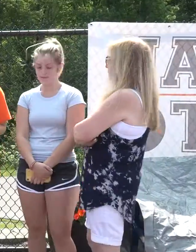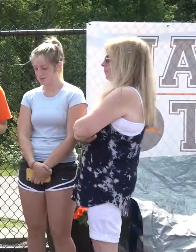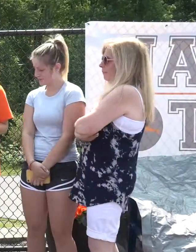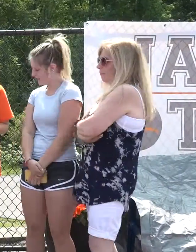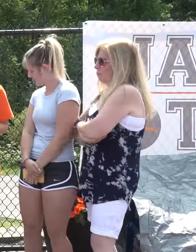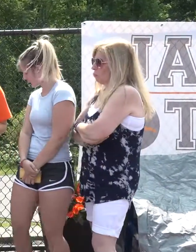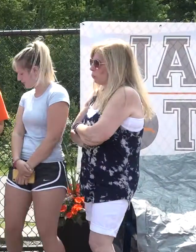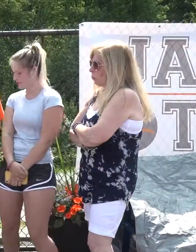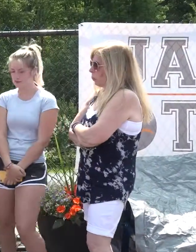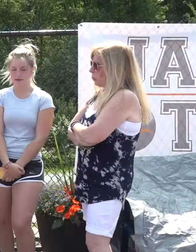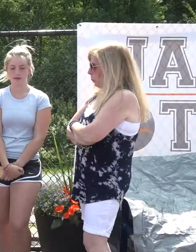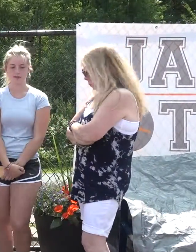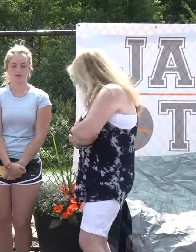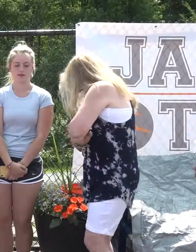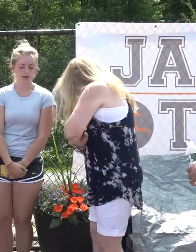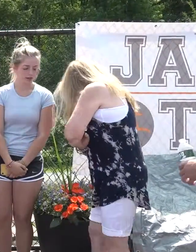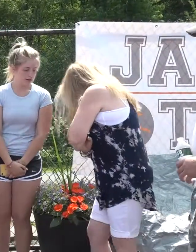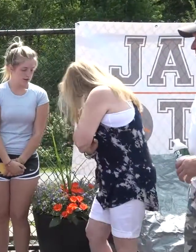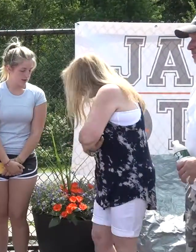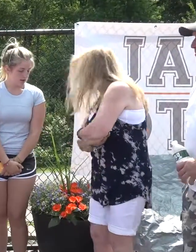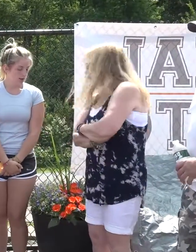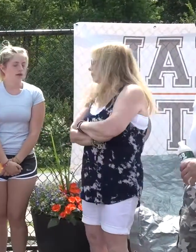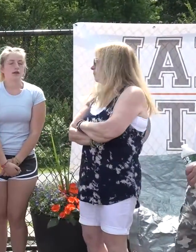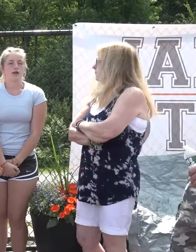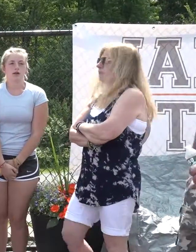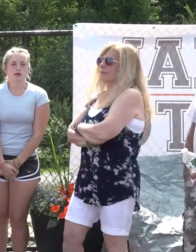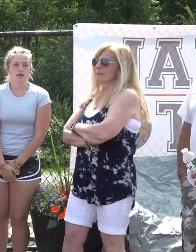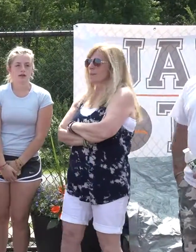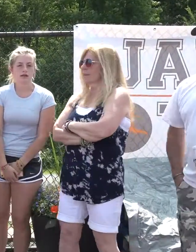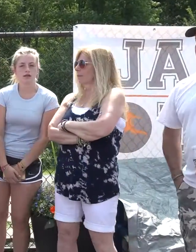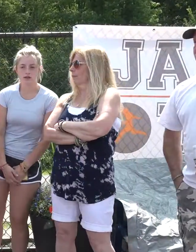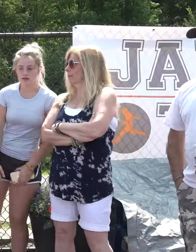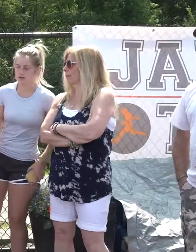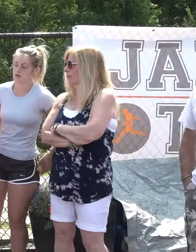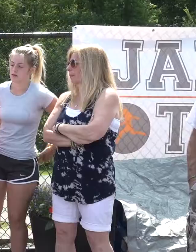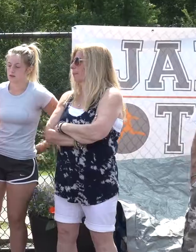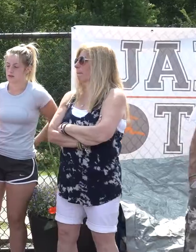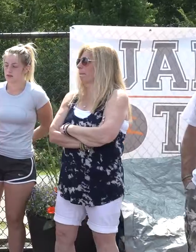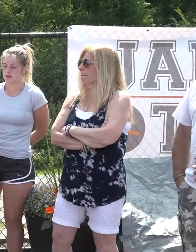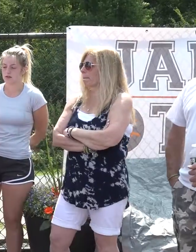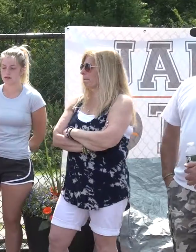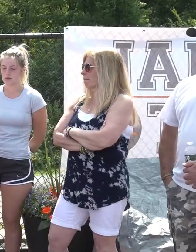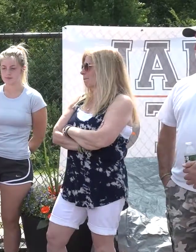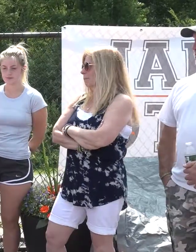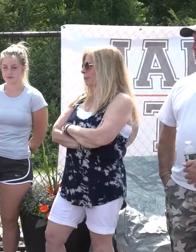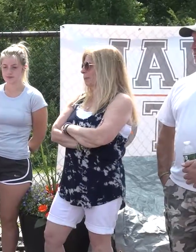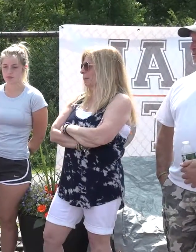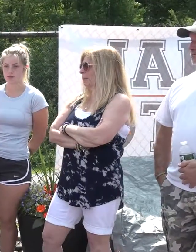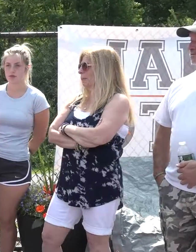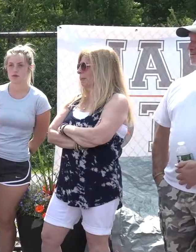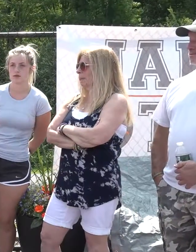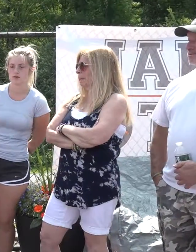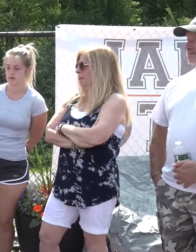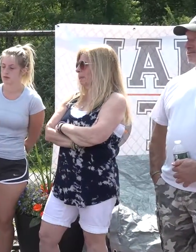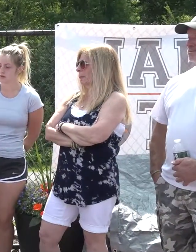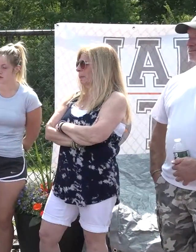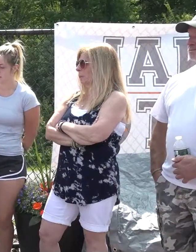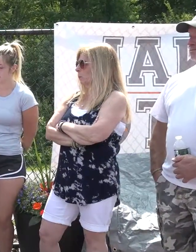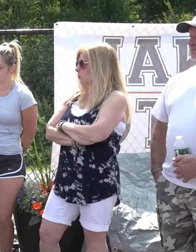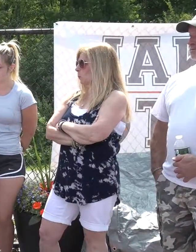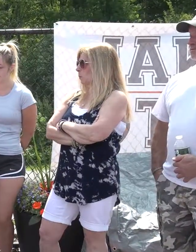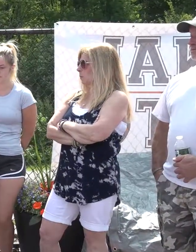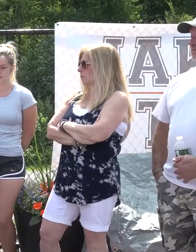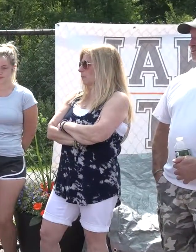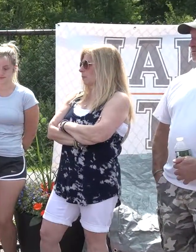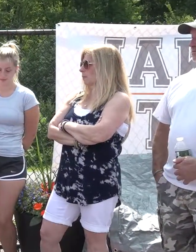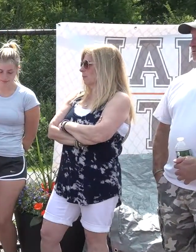a place for people to visit him. So Tony and I told him that we would buy a bench at the high school so people could come to his favorite place, which was the football field, and visit him.